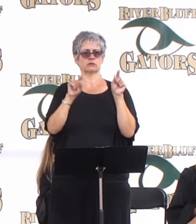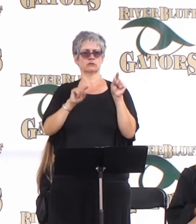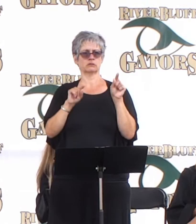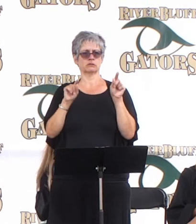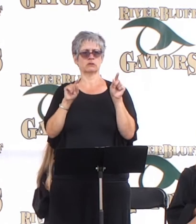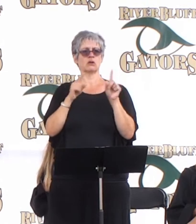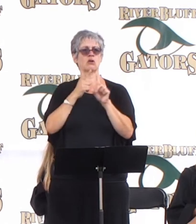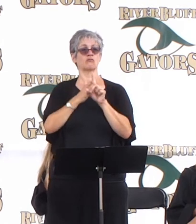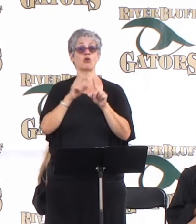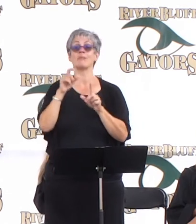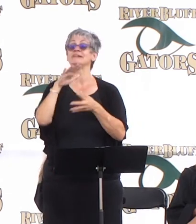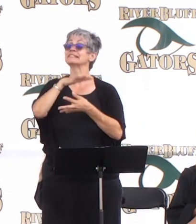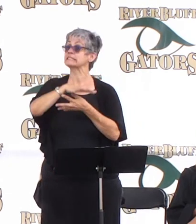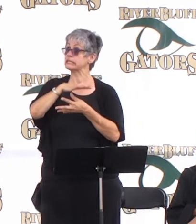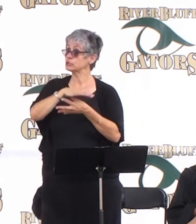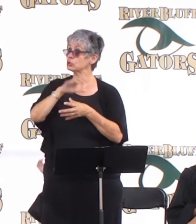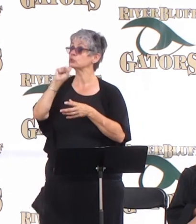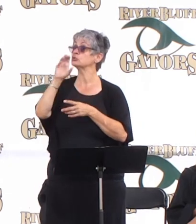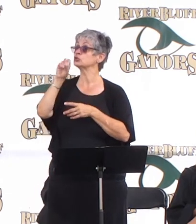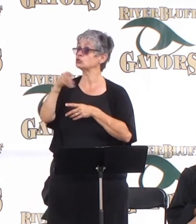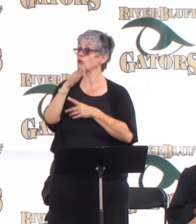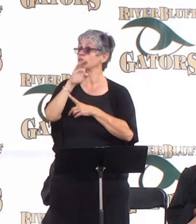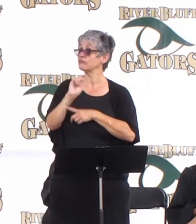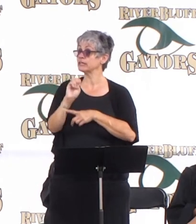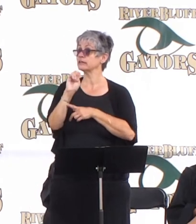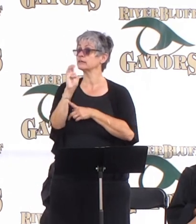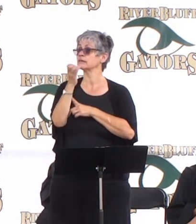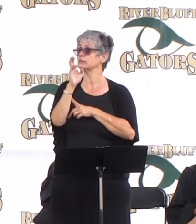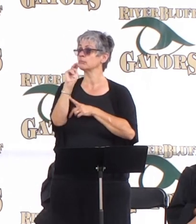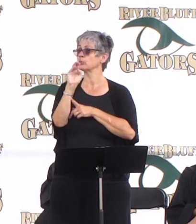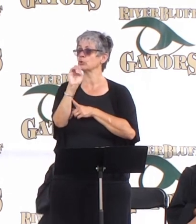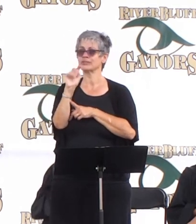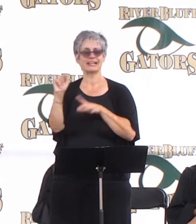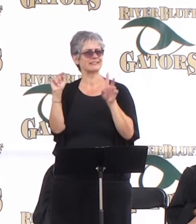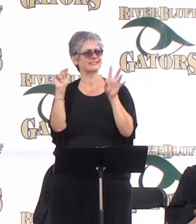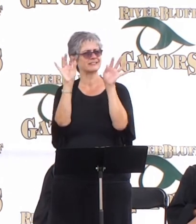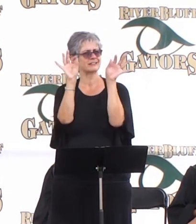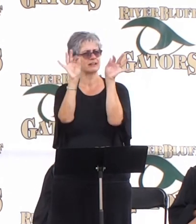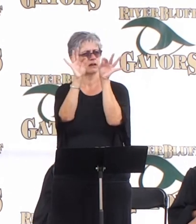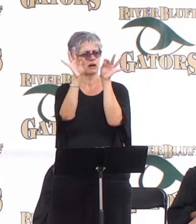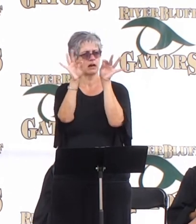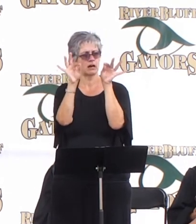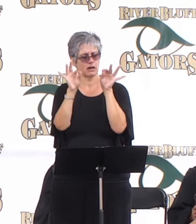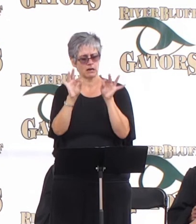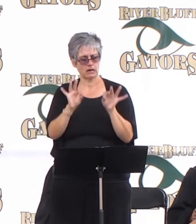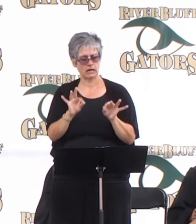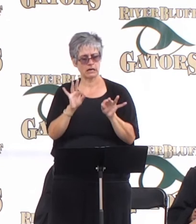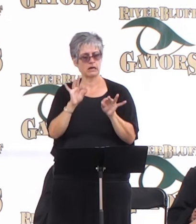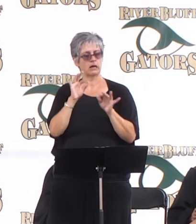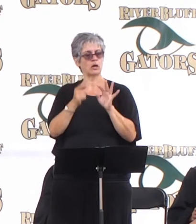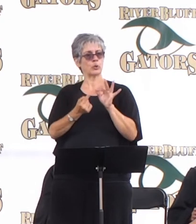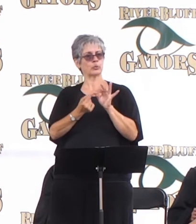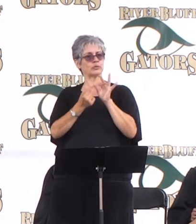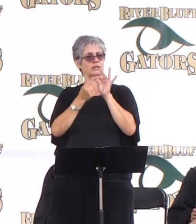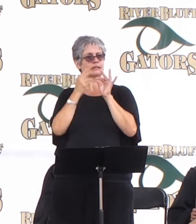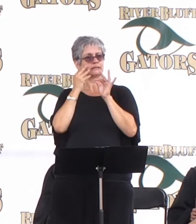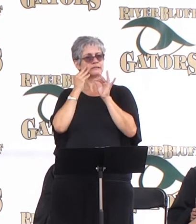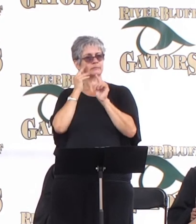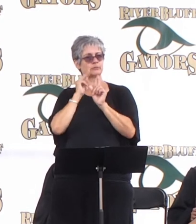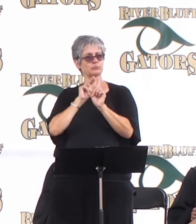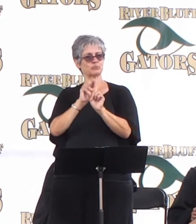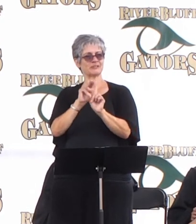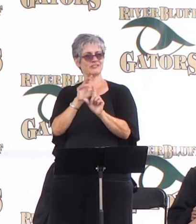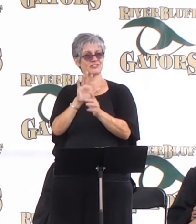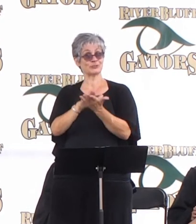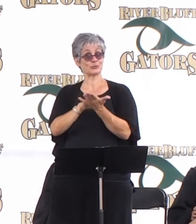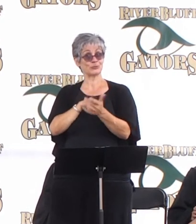senior Sophie Burnett and our advisor, Anna Shumpert, narrating a unique experience and perspective on this school year, all with whom these